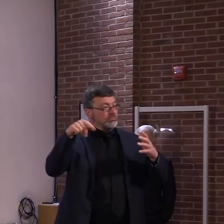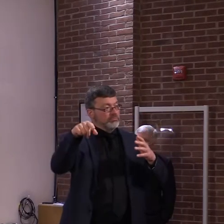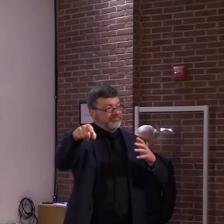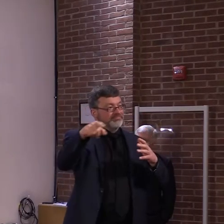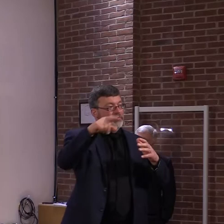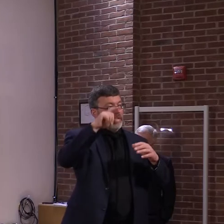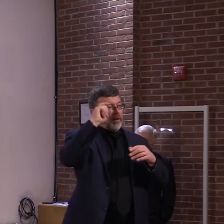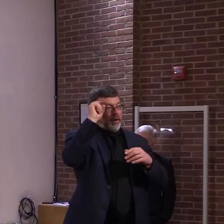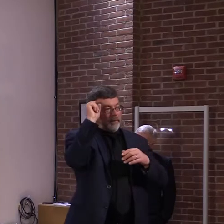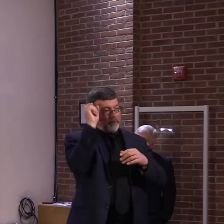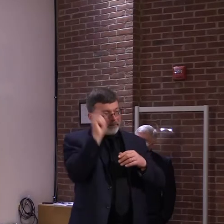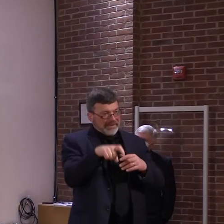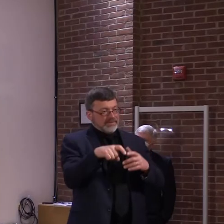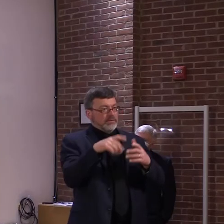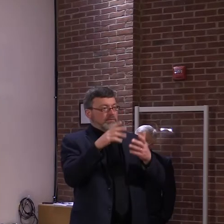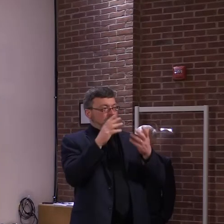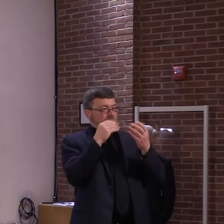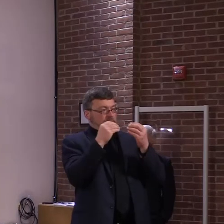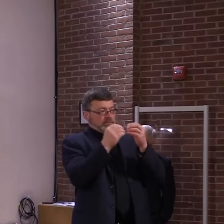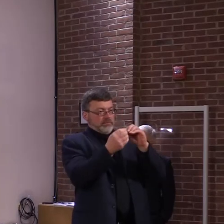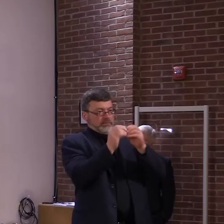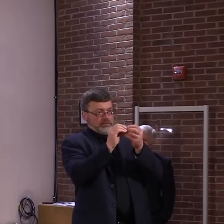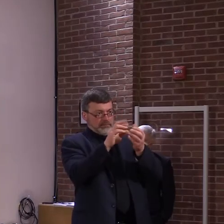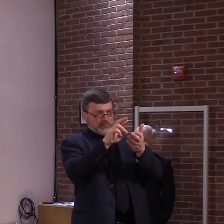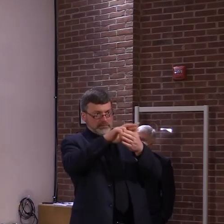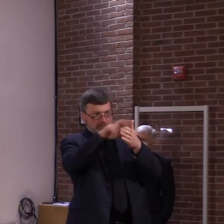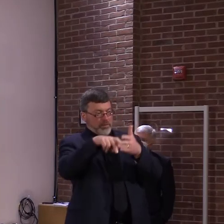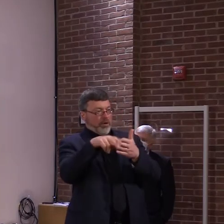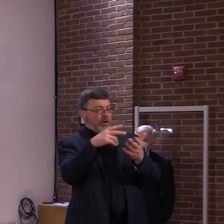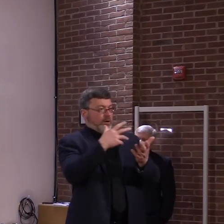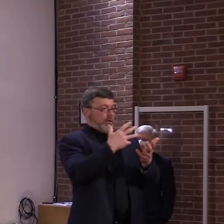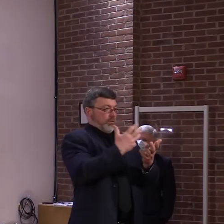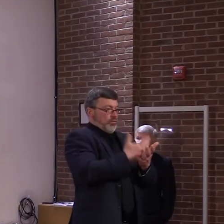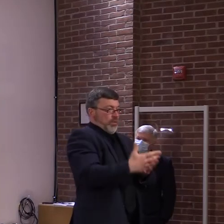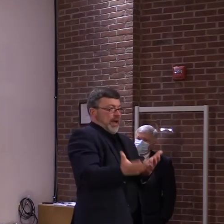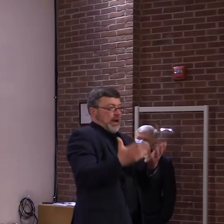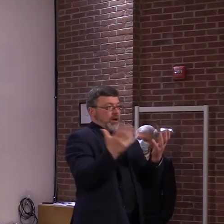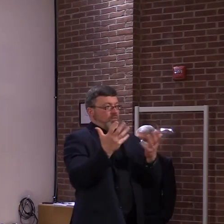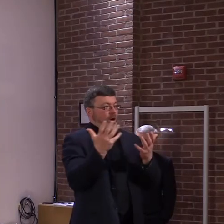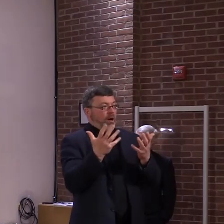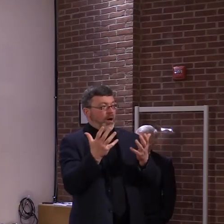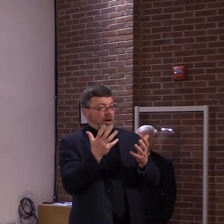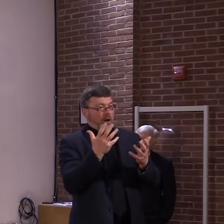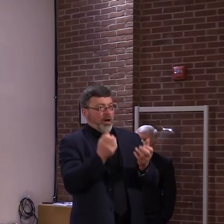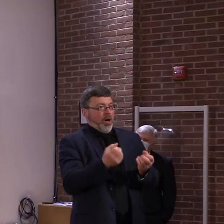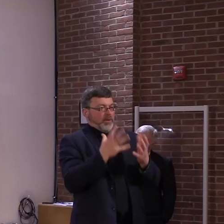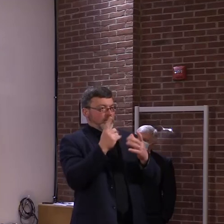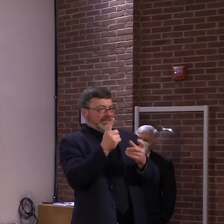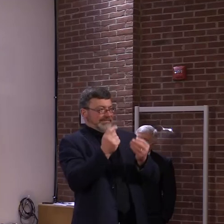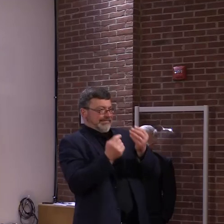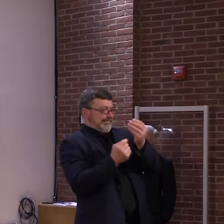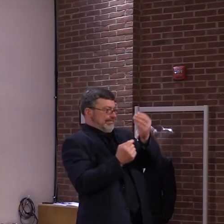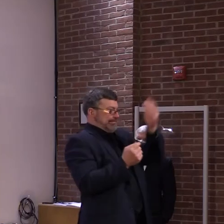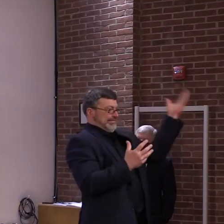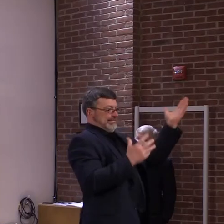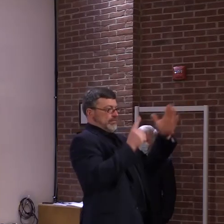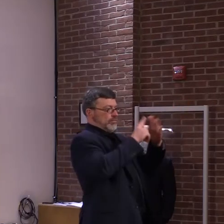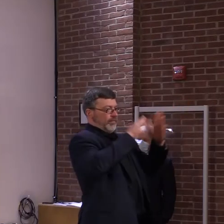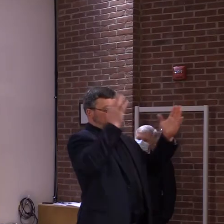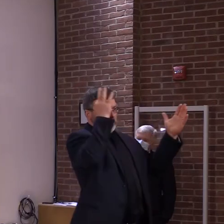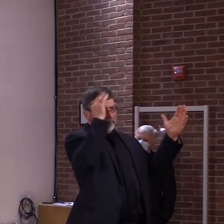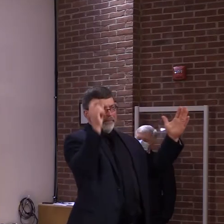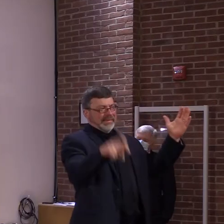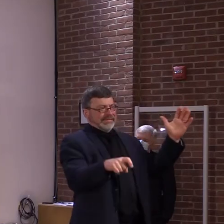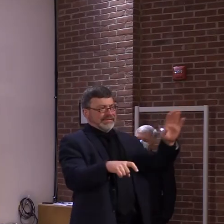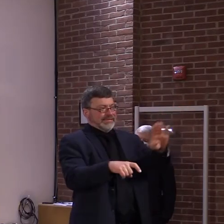on a week-to-week basis, the so-called wastage rate, so vaccines like you're talking about that don't get utilized